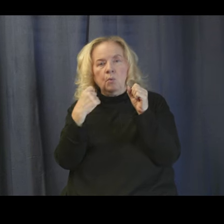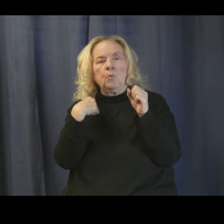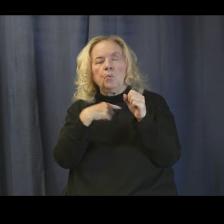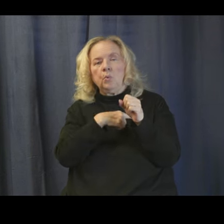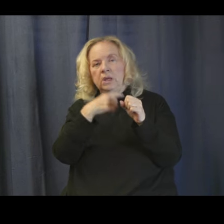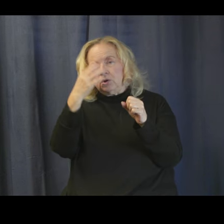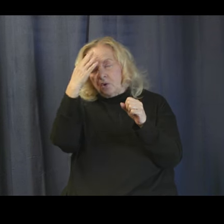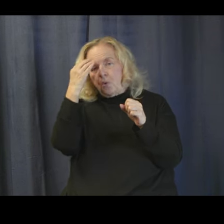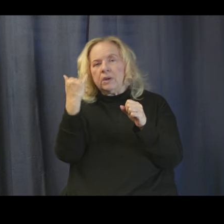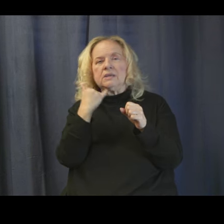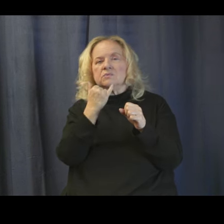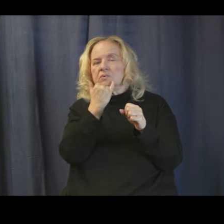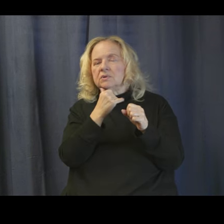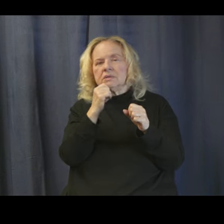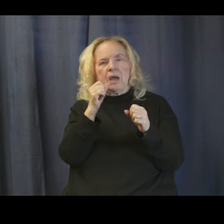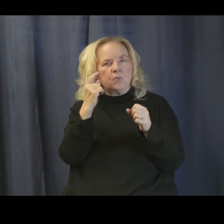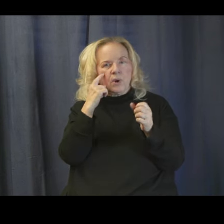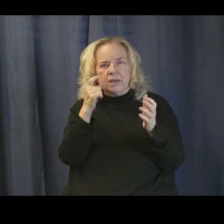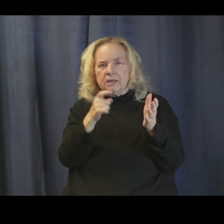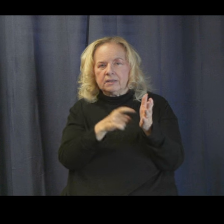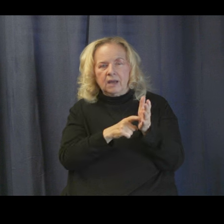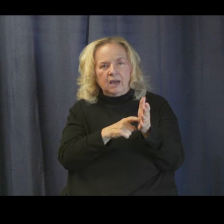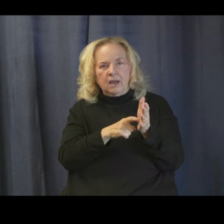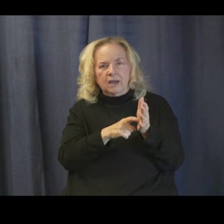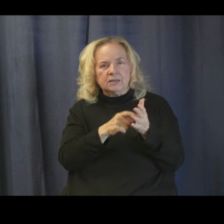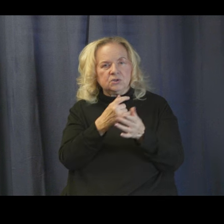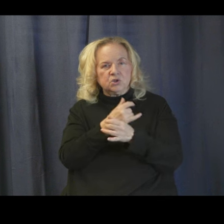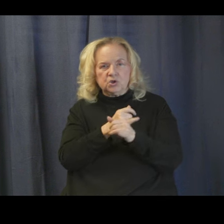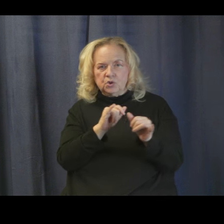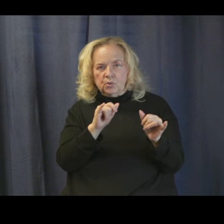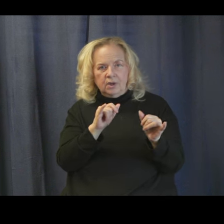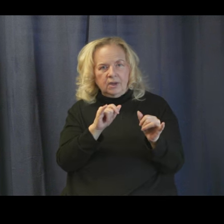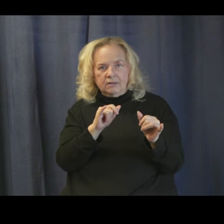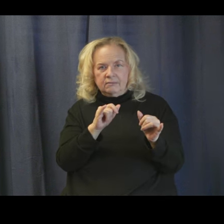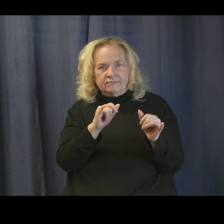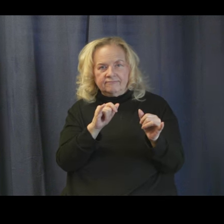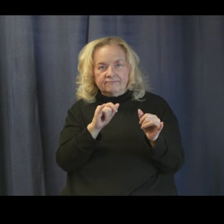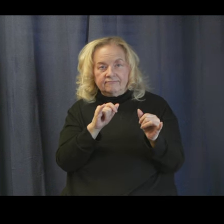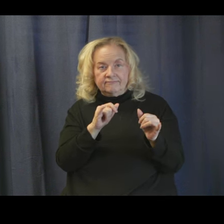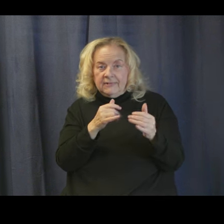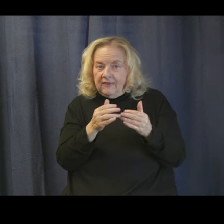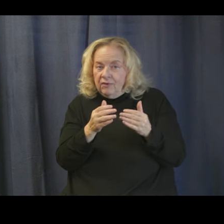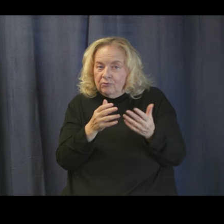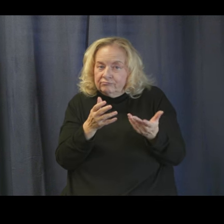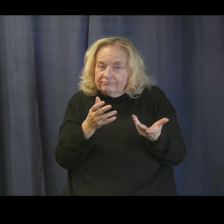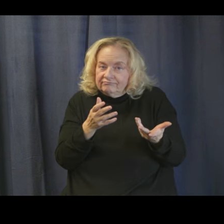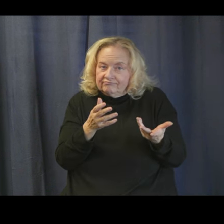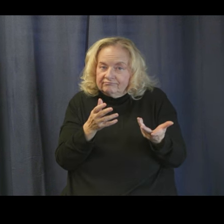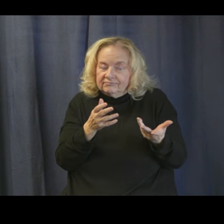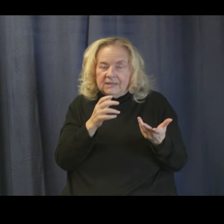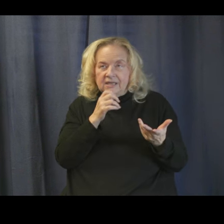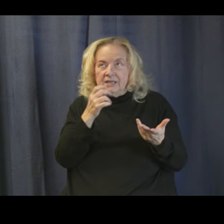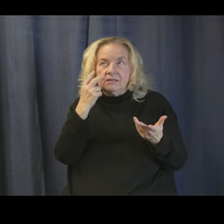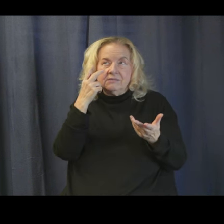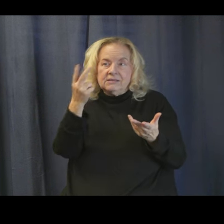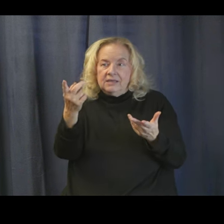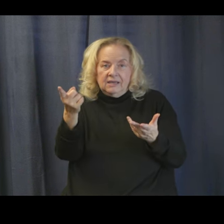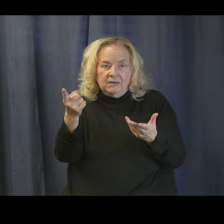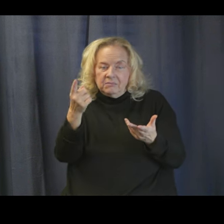this, we know Israel did not recognize Yeshua either as